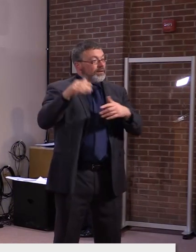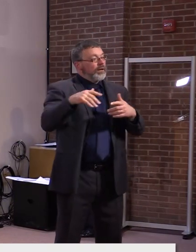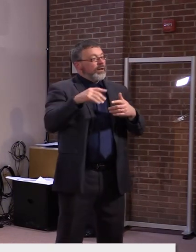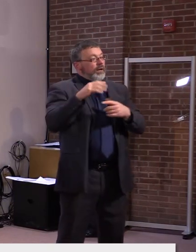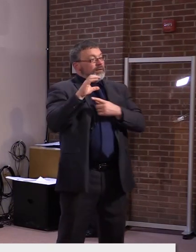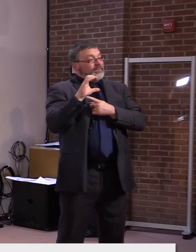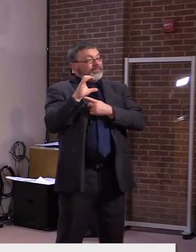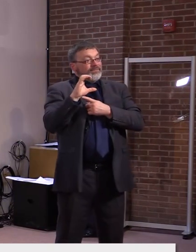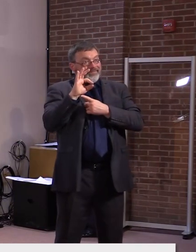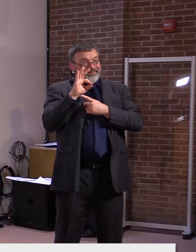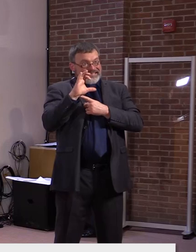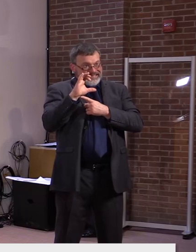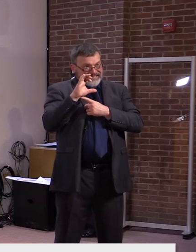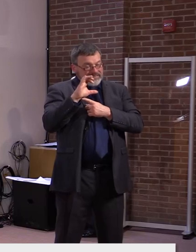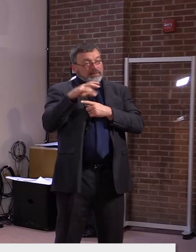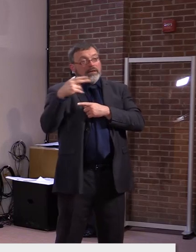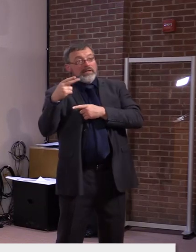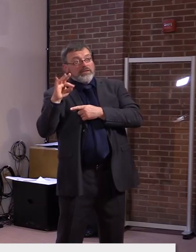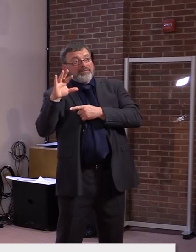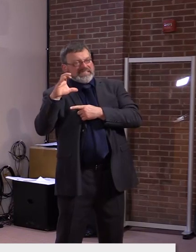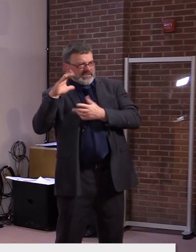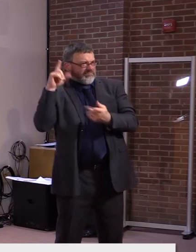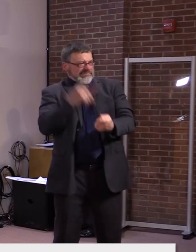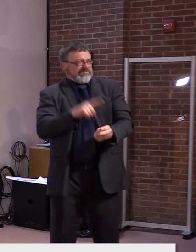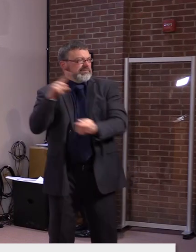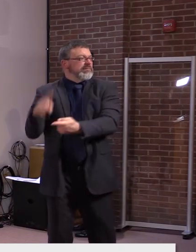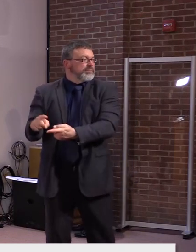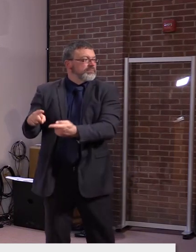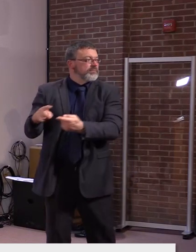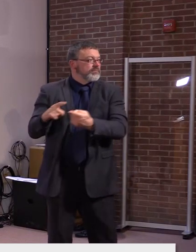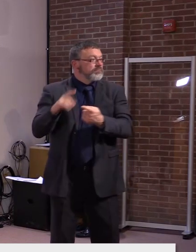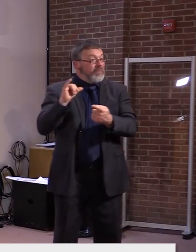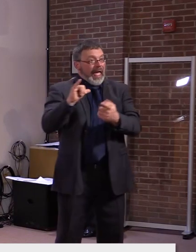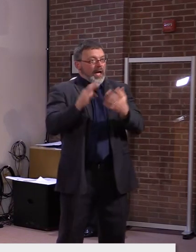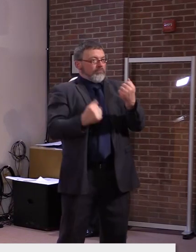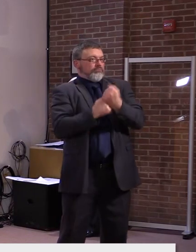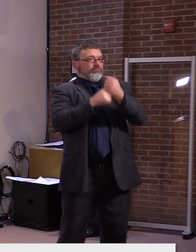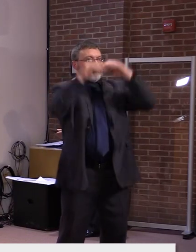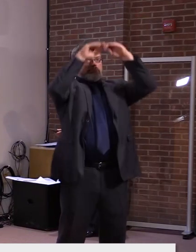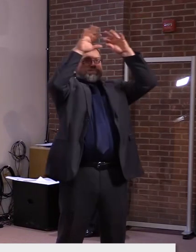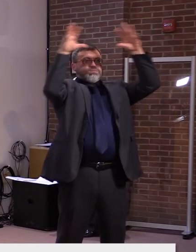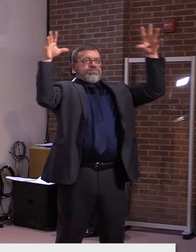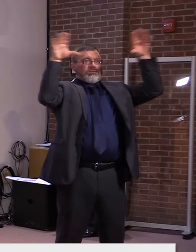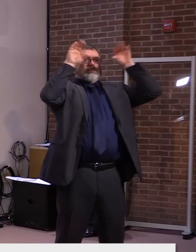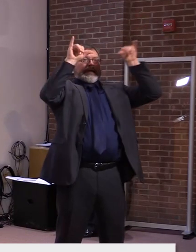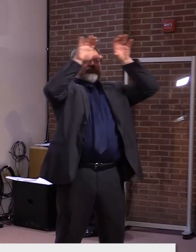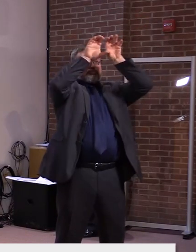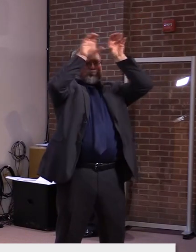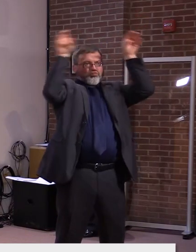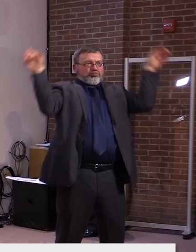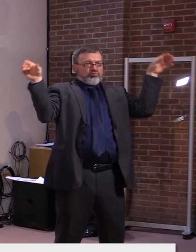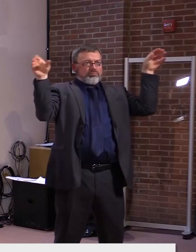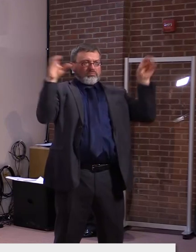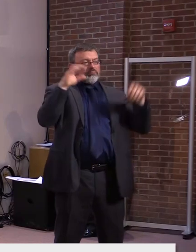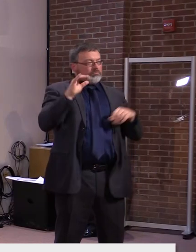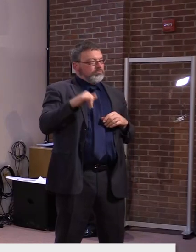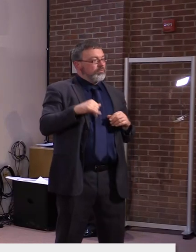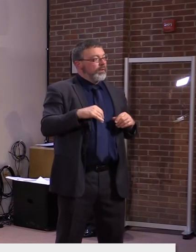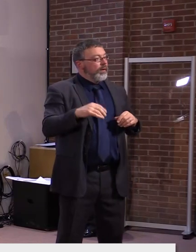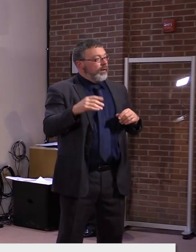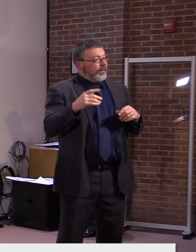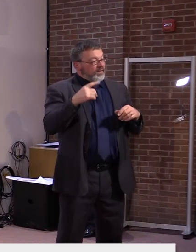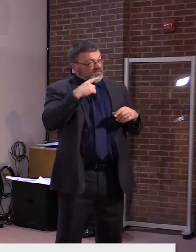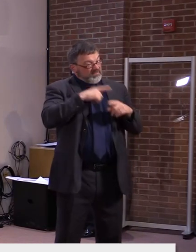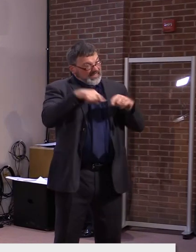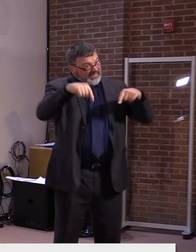Good for the ozone layer, not as great when it comes to their global warming potential. And so part of the question and the work that we're